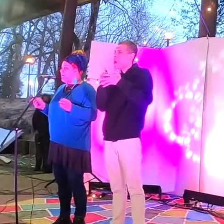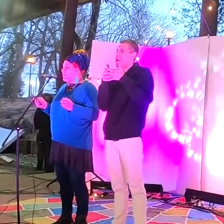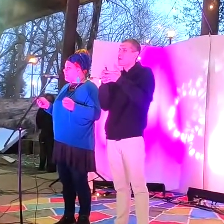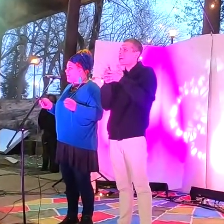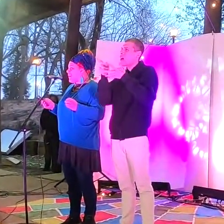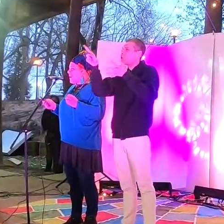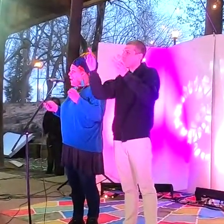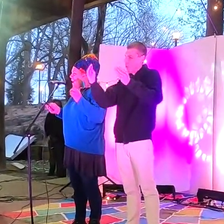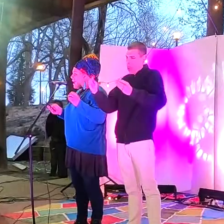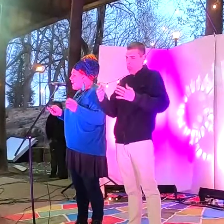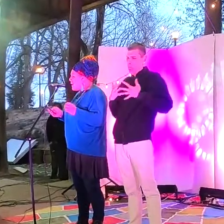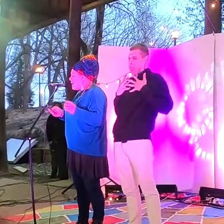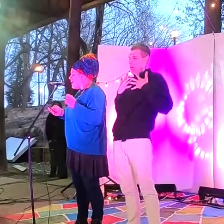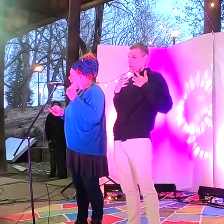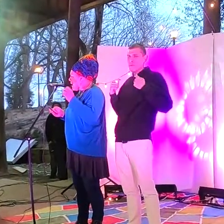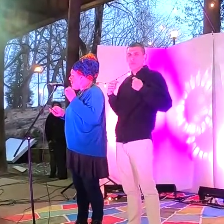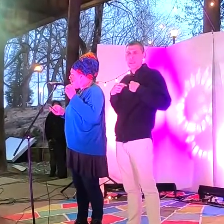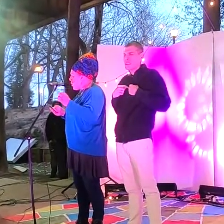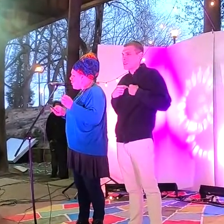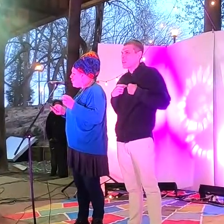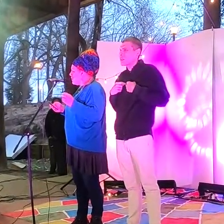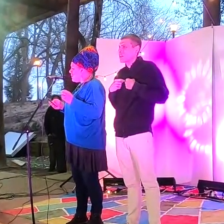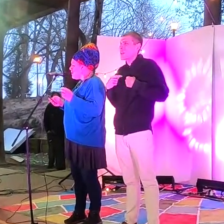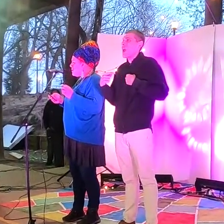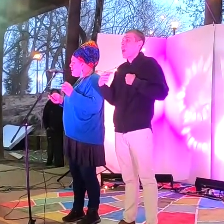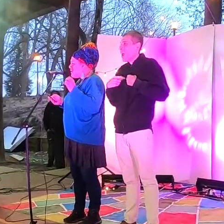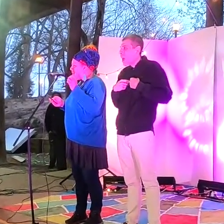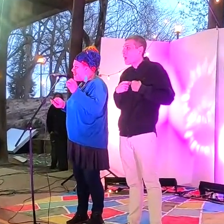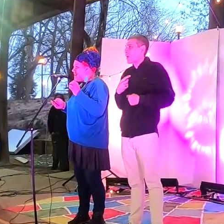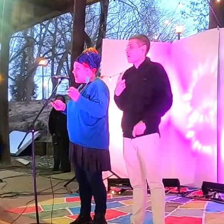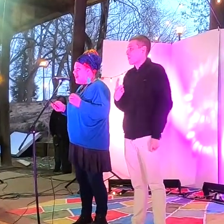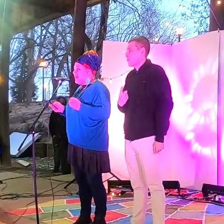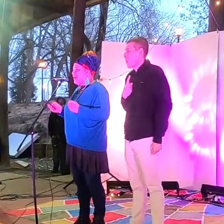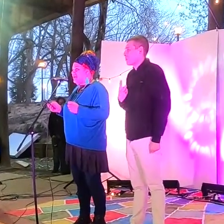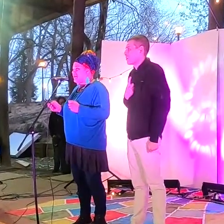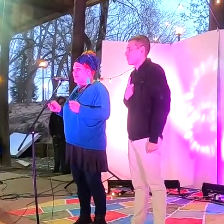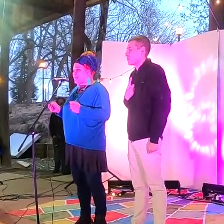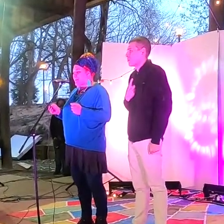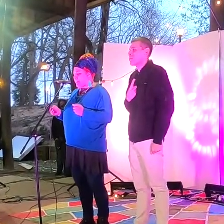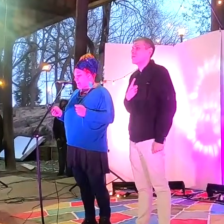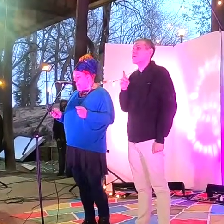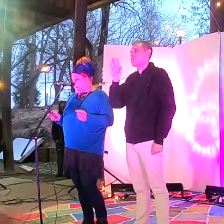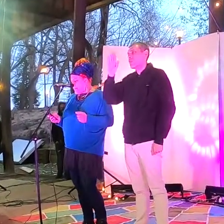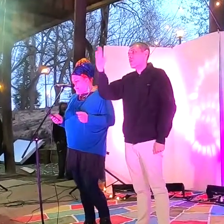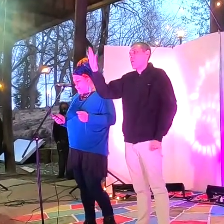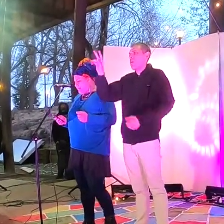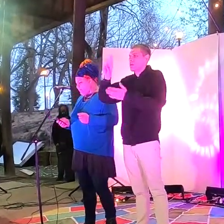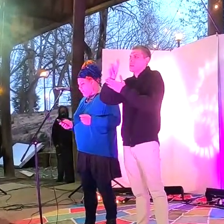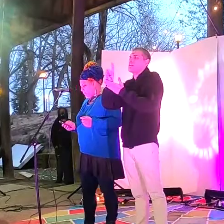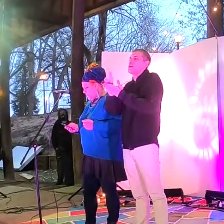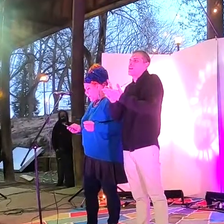me? I am alone by design.